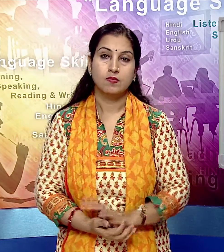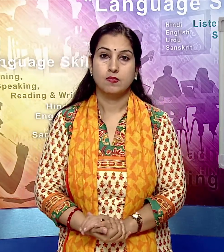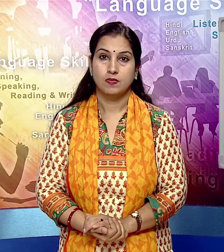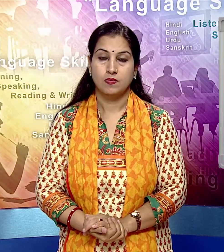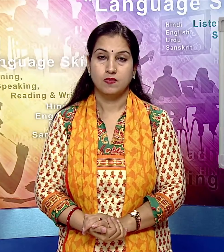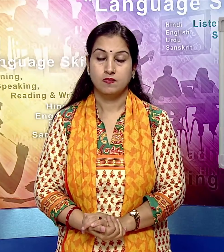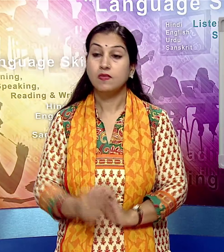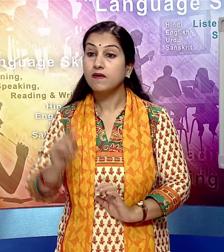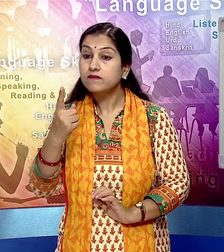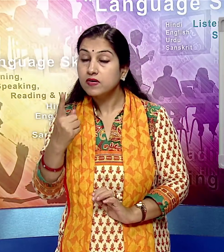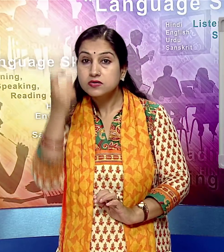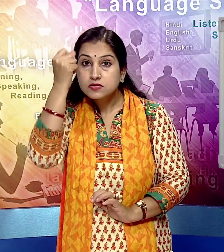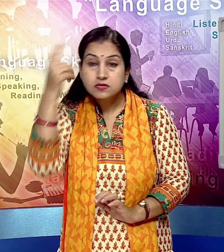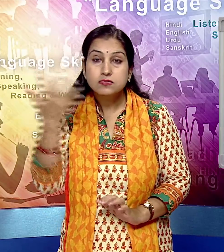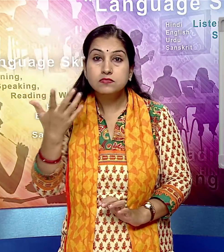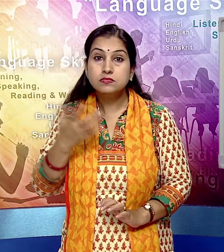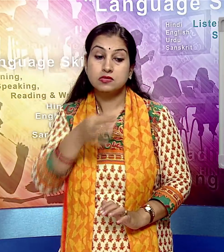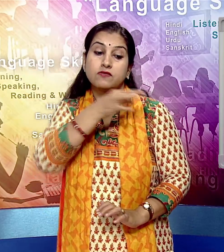Let us first understand the advantages.